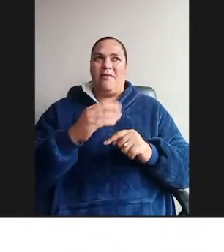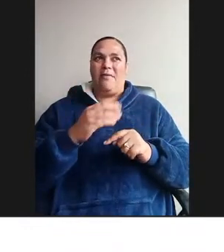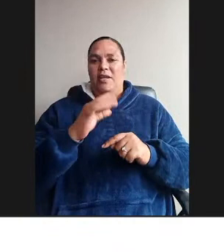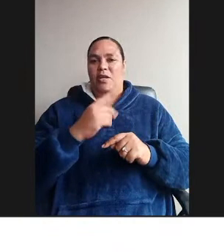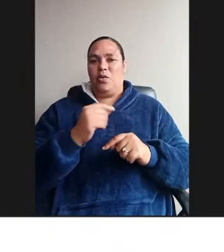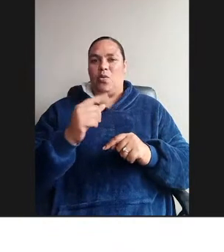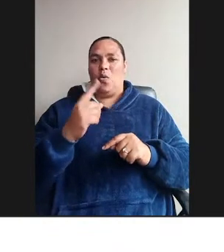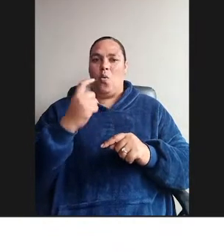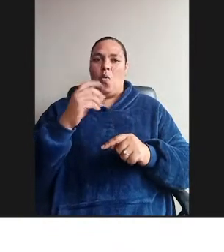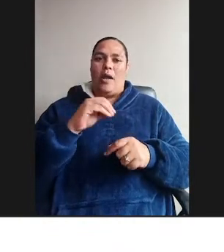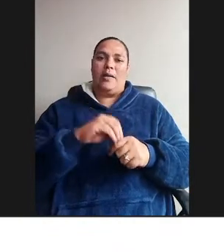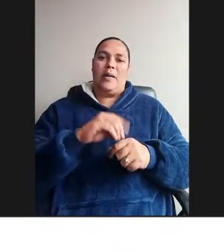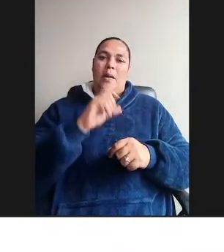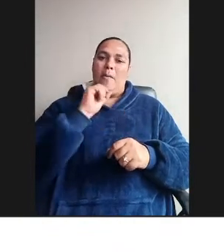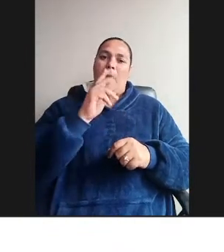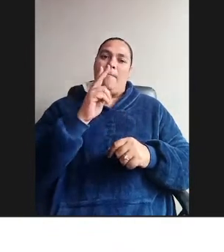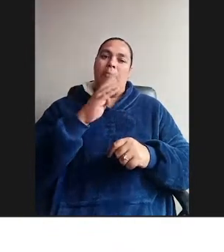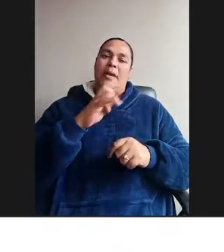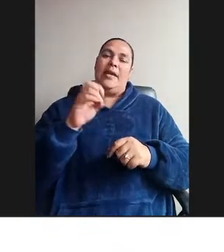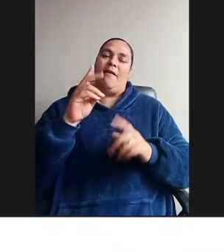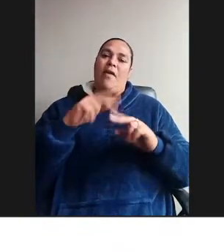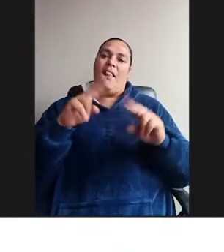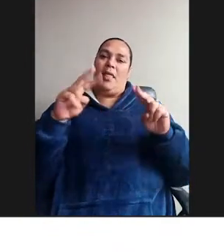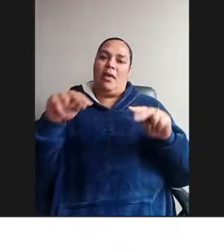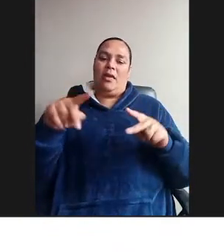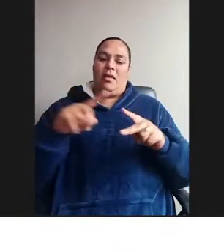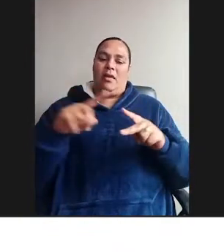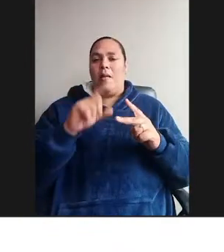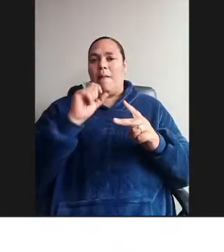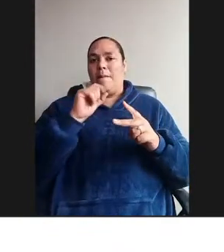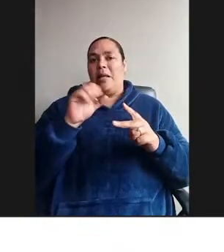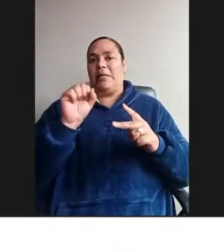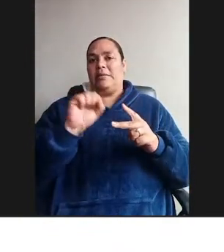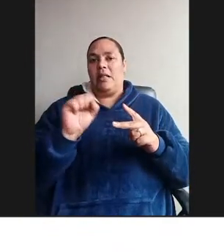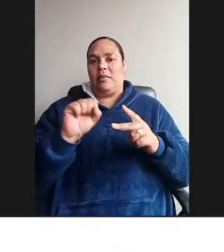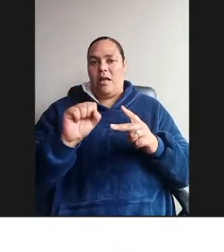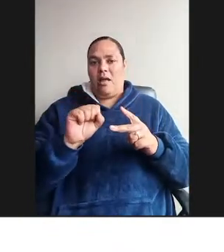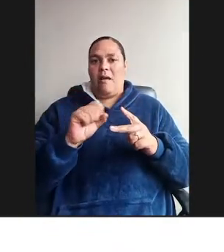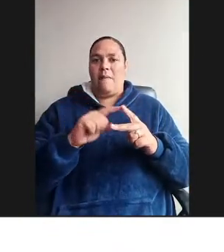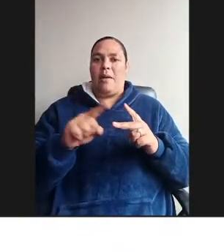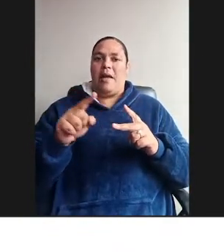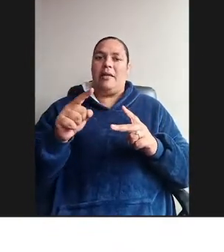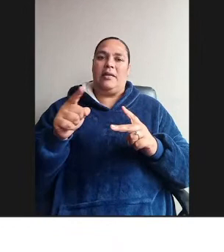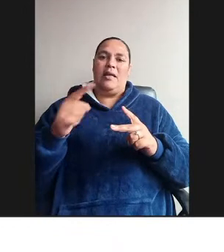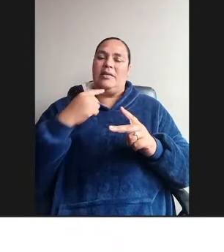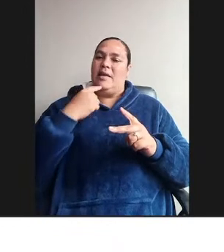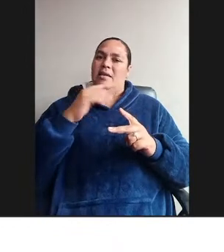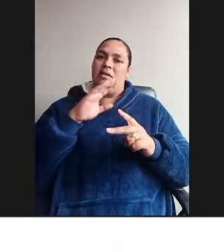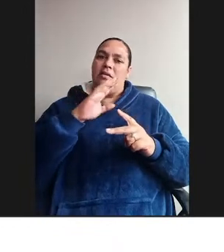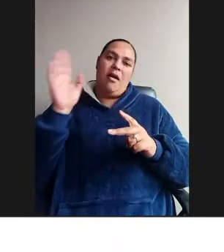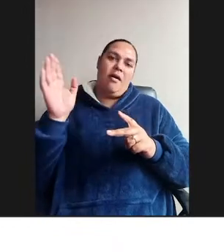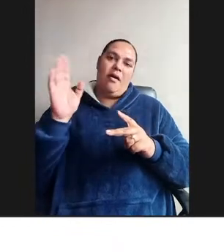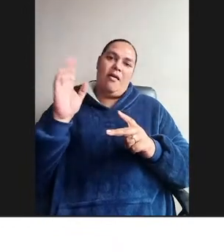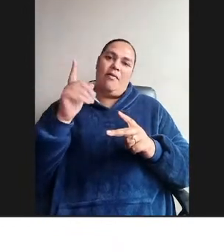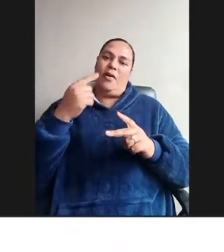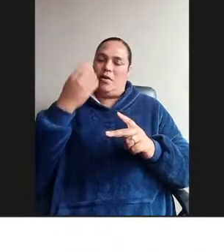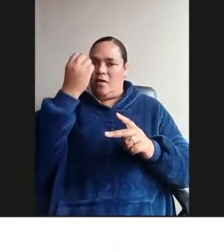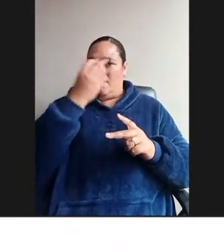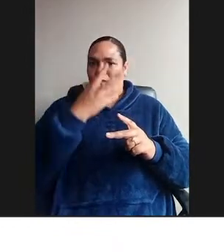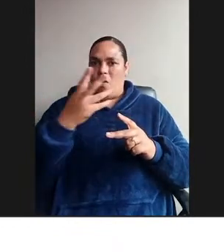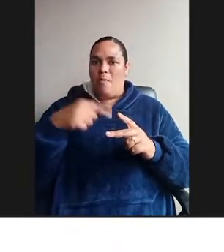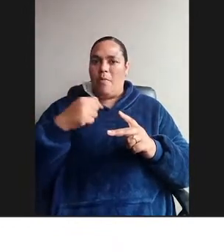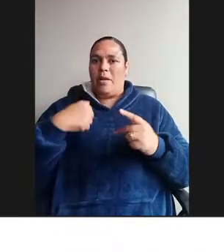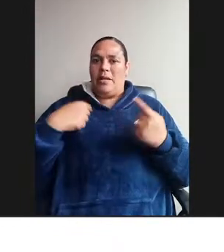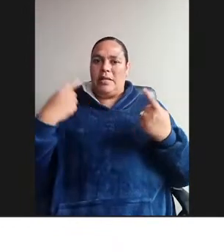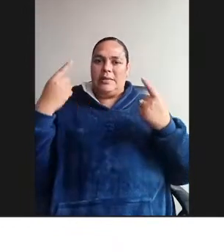we're in Breda Valley, one when we're in Saldanha, that they were saying that they were never told about us coming. They would